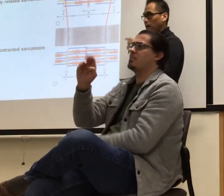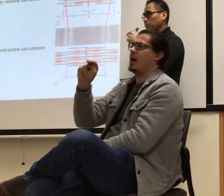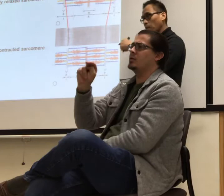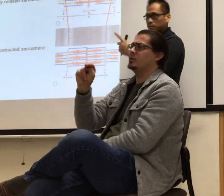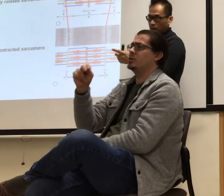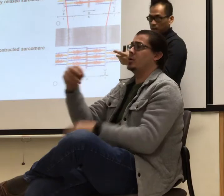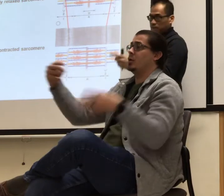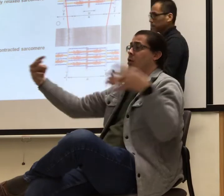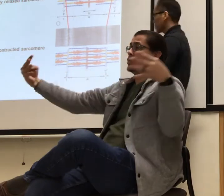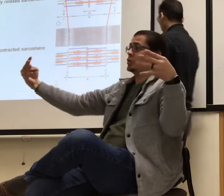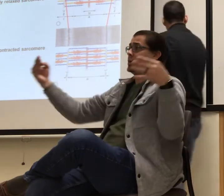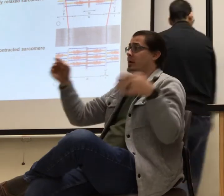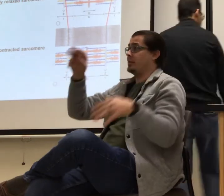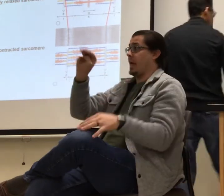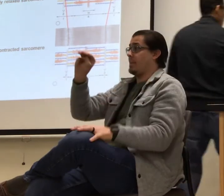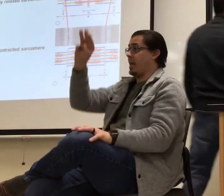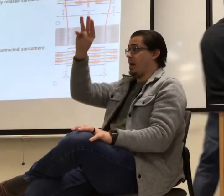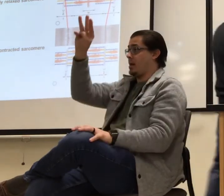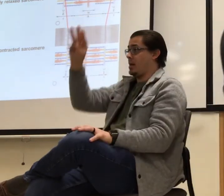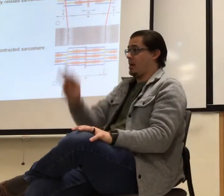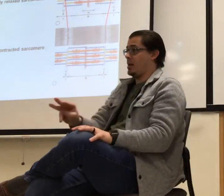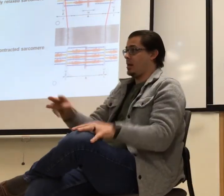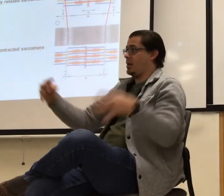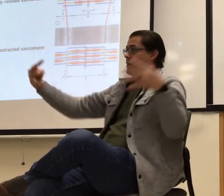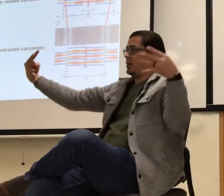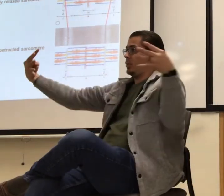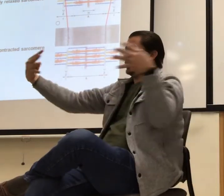M line on both sides.